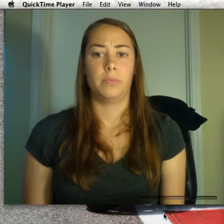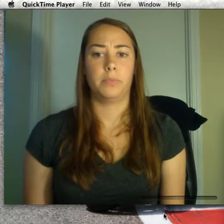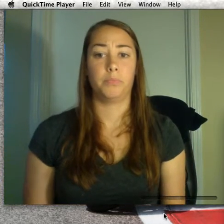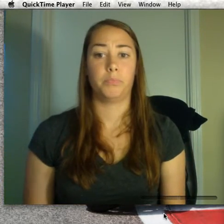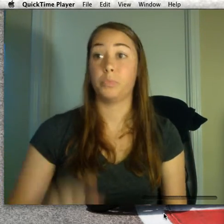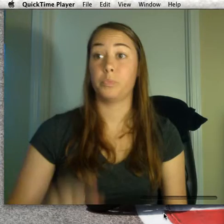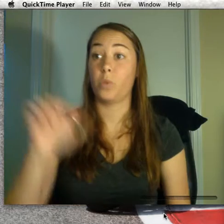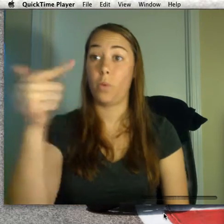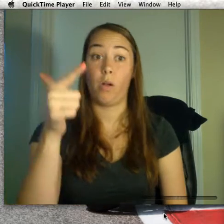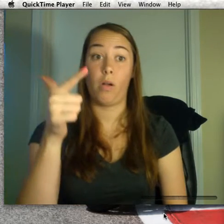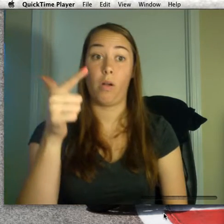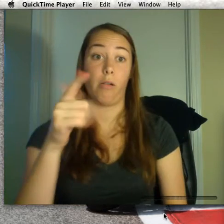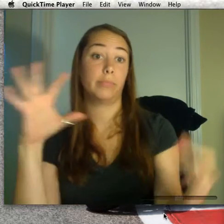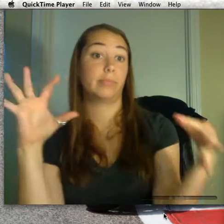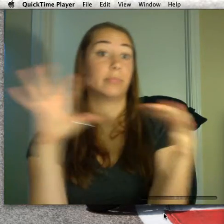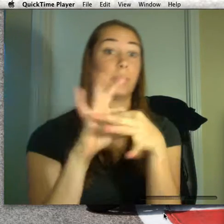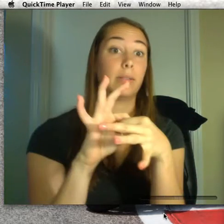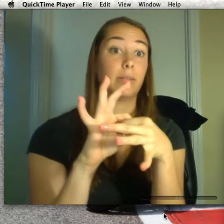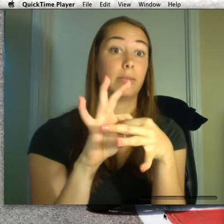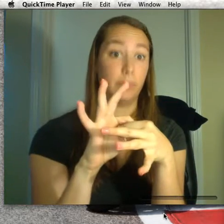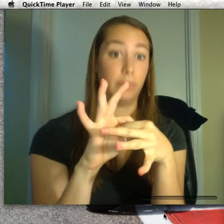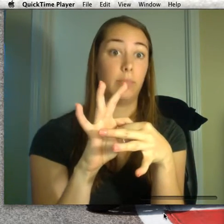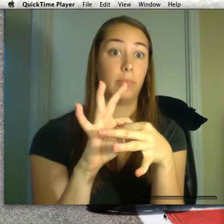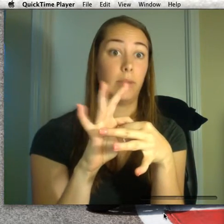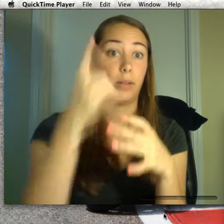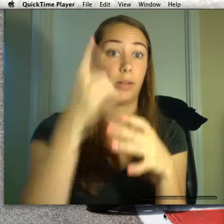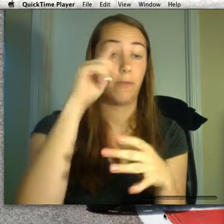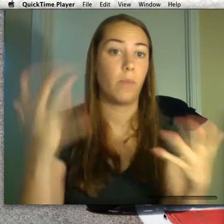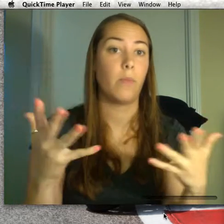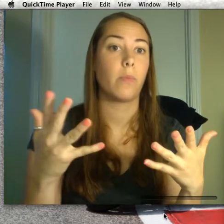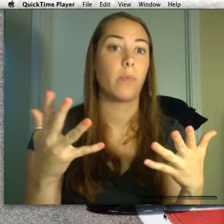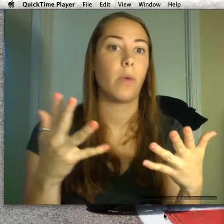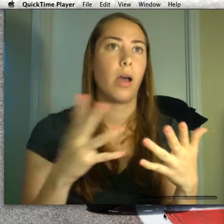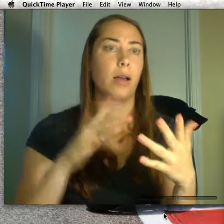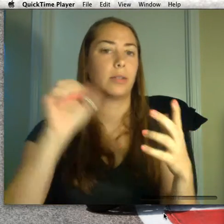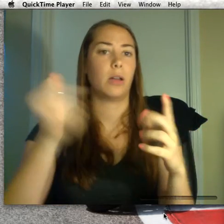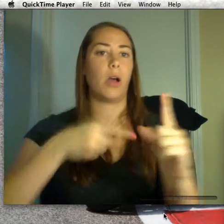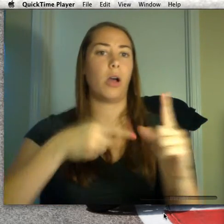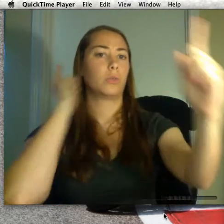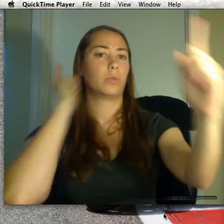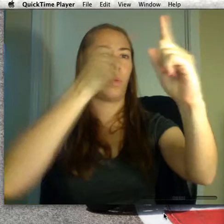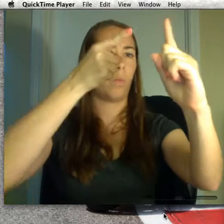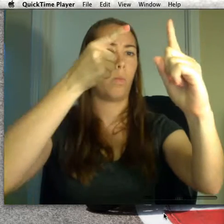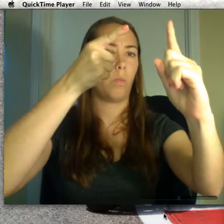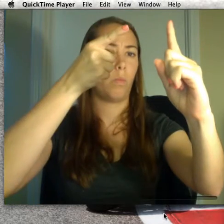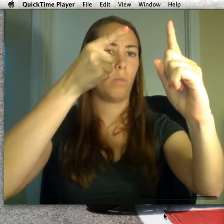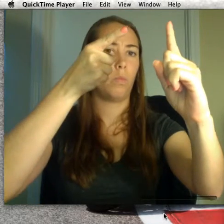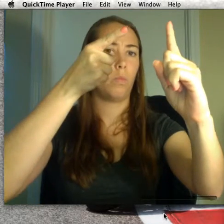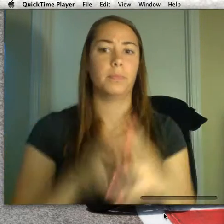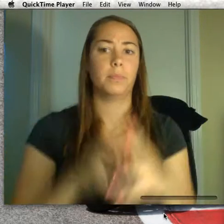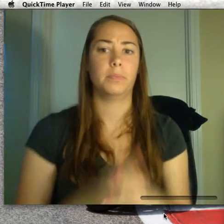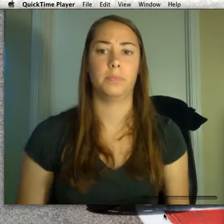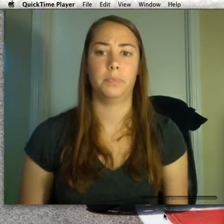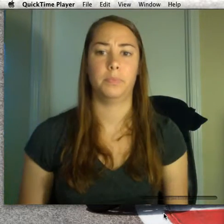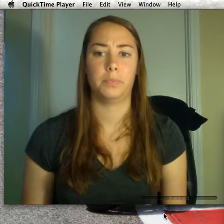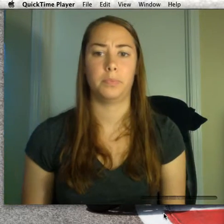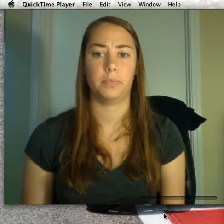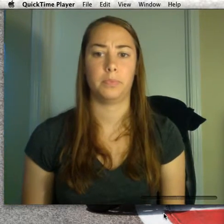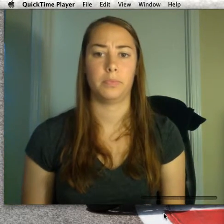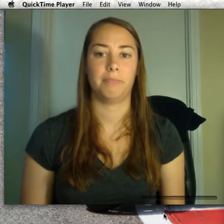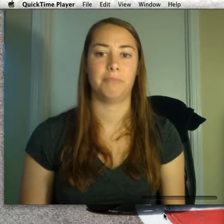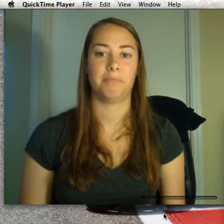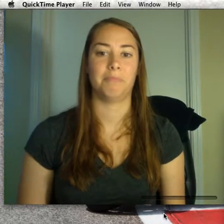here in one net of common destiny. And so, repeat these words, save the family. Save the